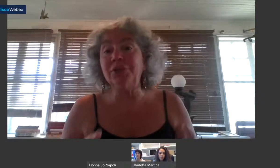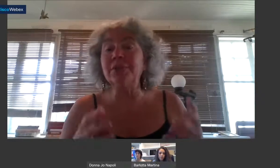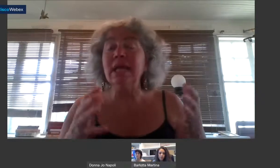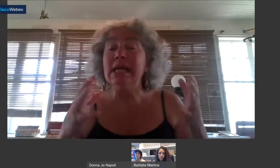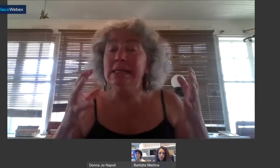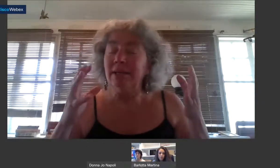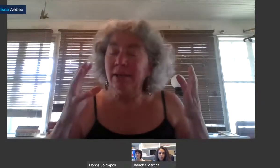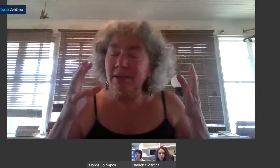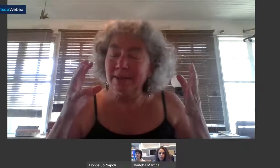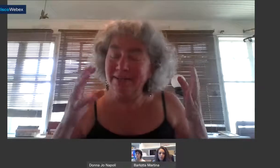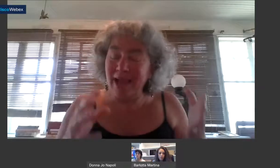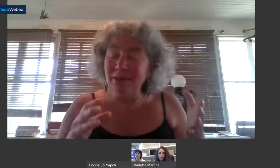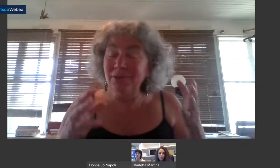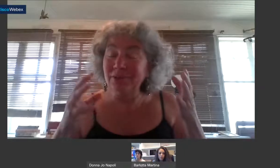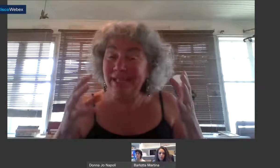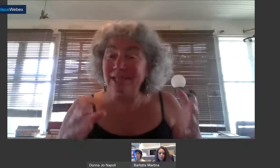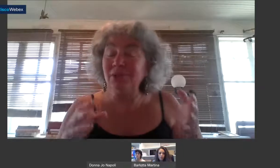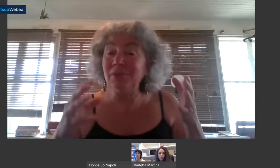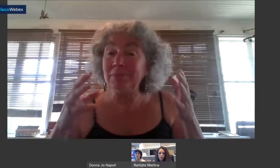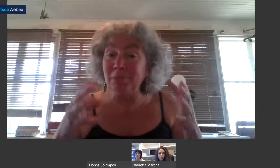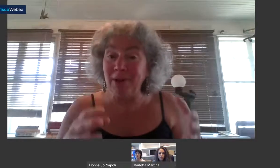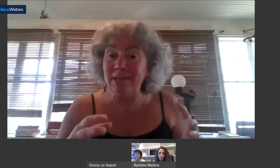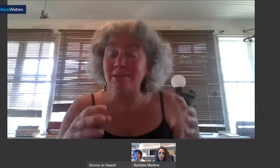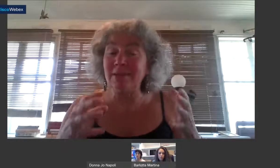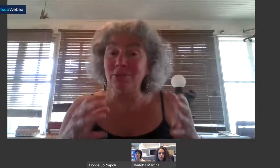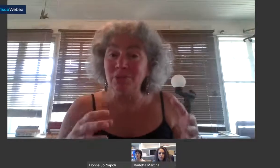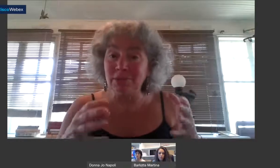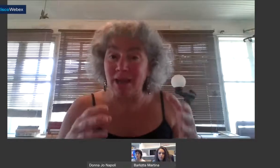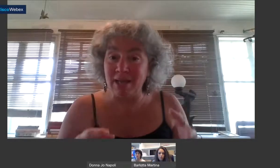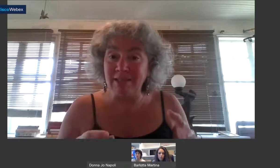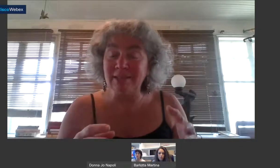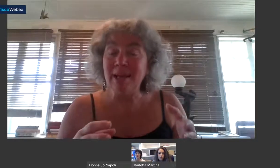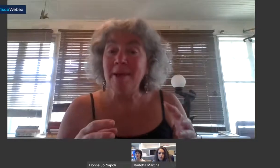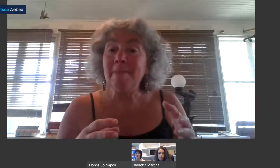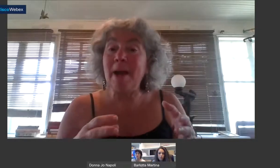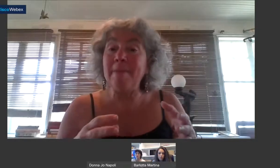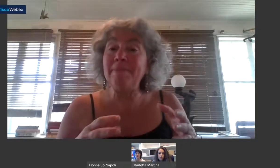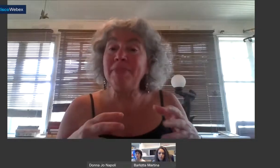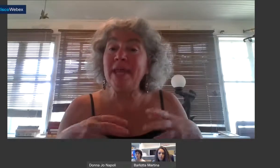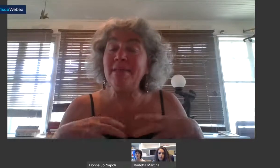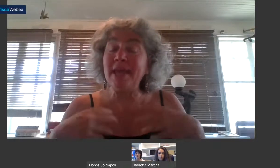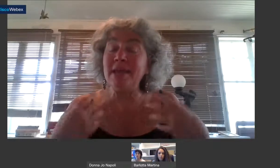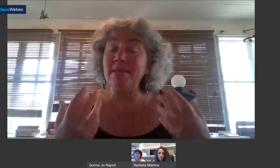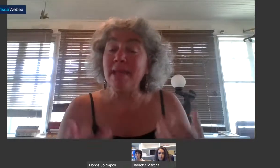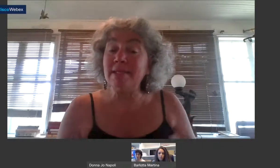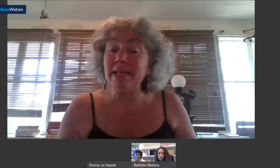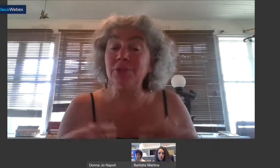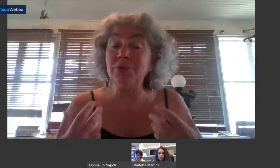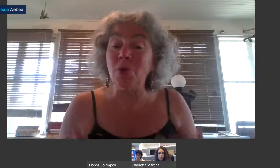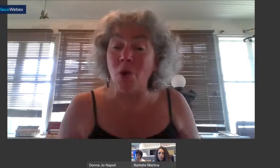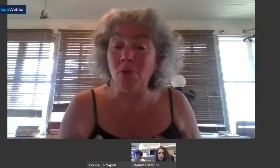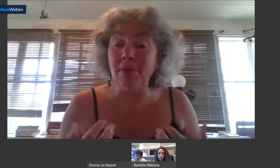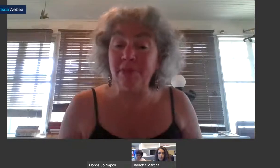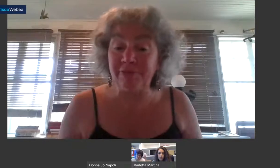cultures. Signers tend to embrace new signs. That they tend to go with the